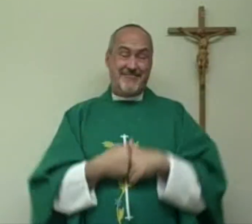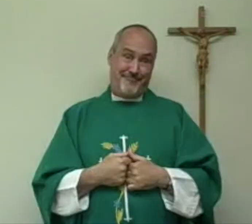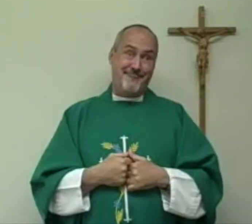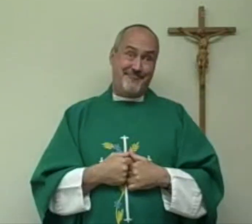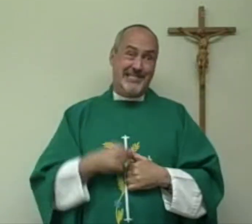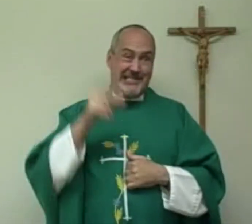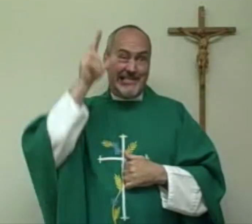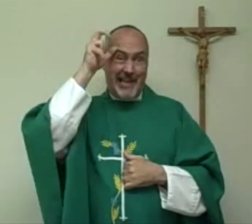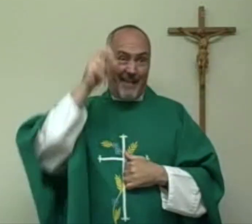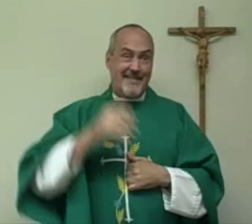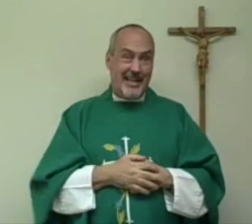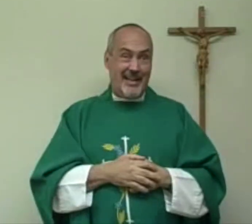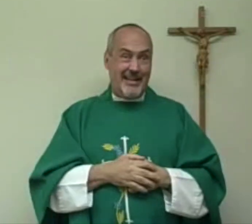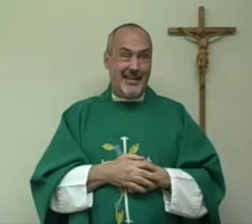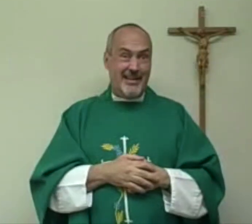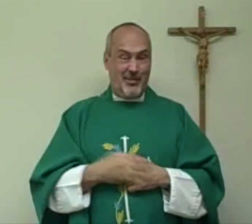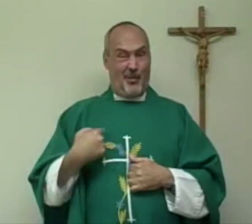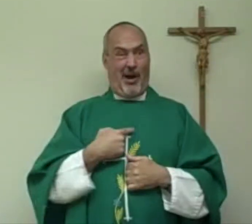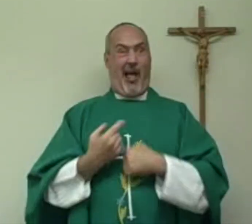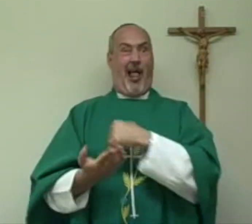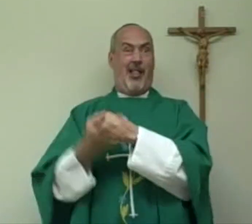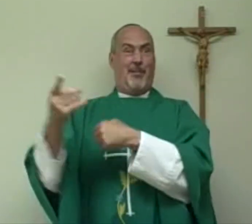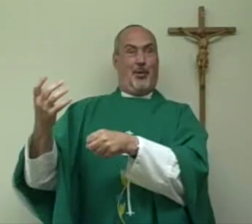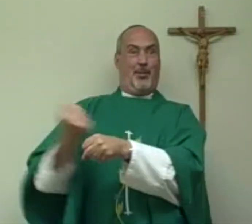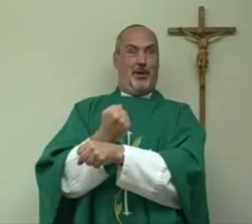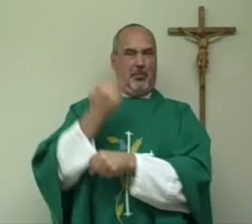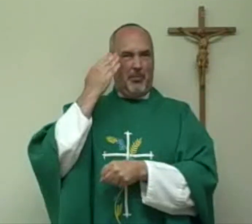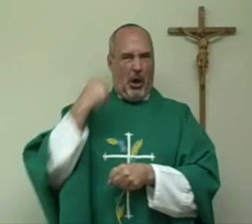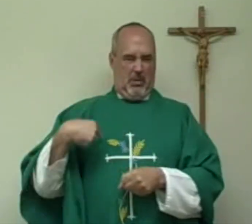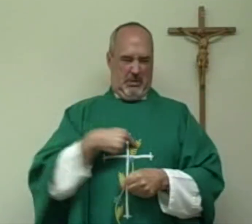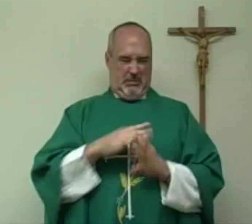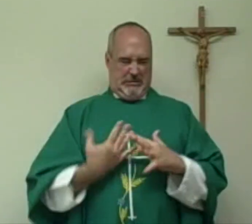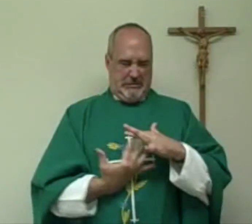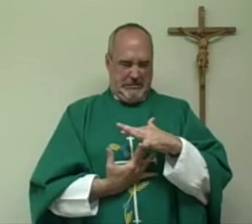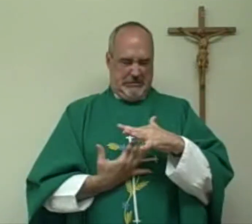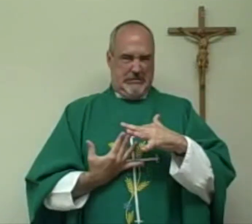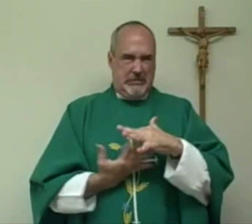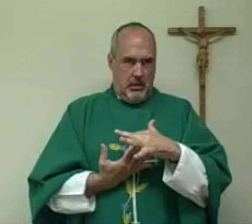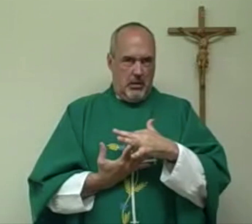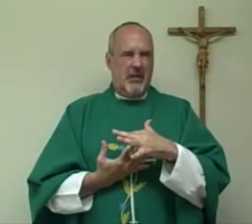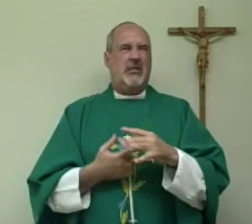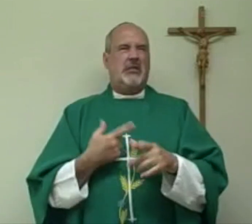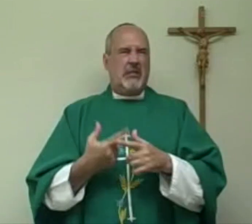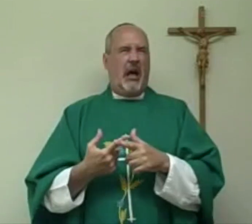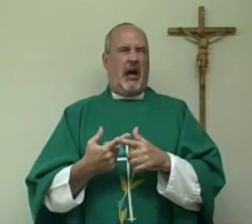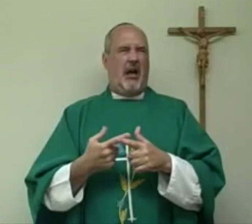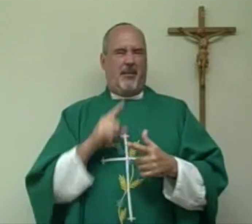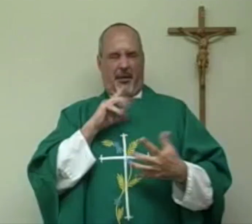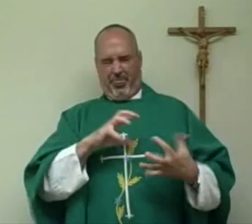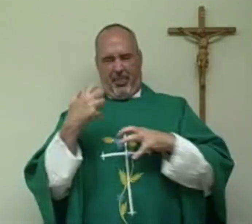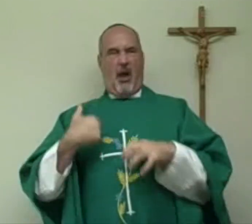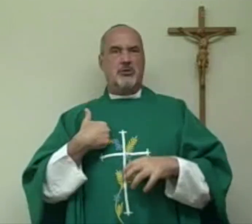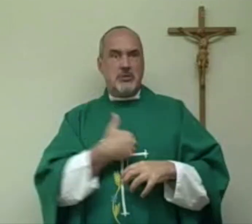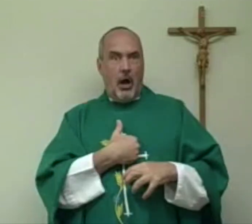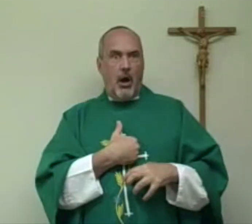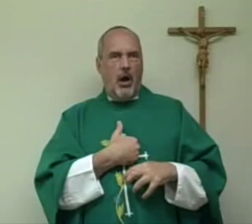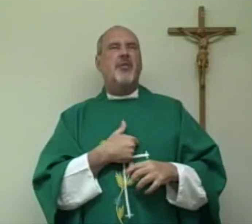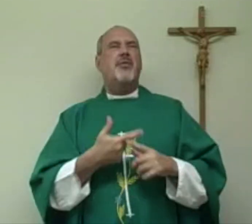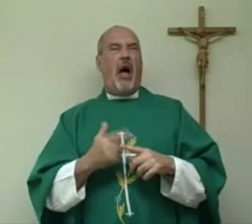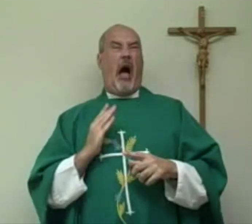them, then basically Satan is smiling and you are helping him win. Holding on to all of that